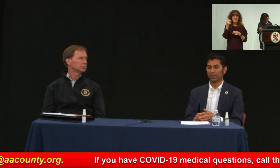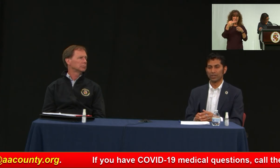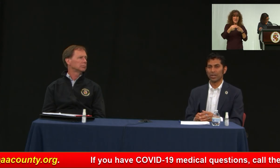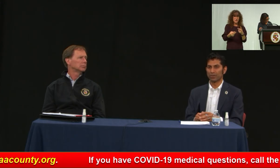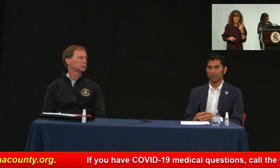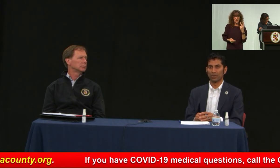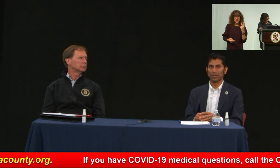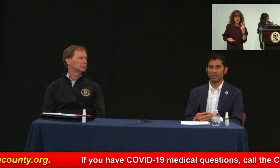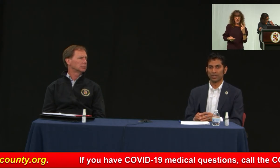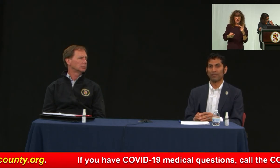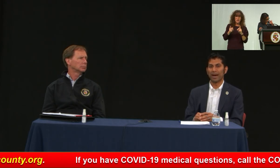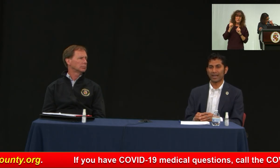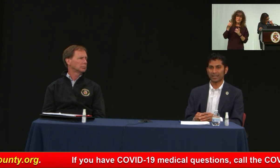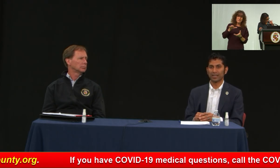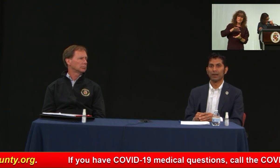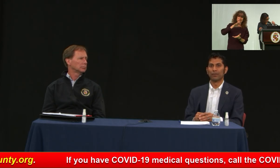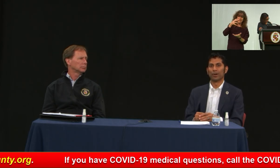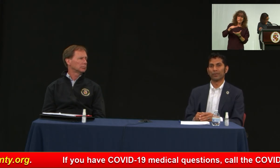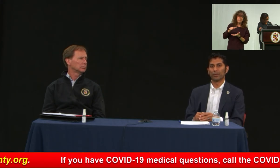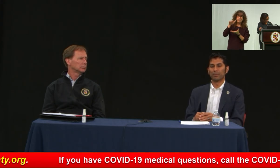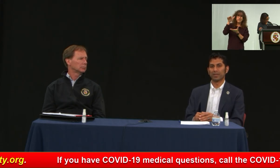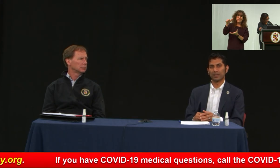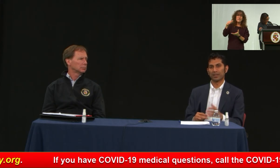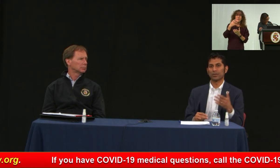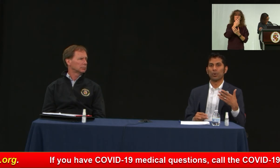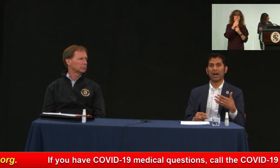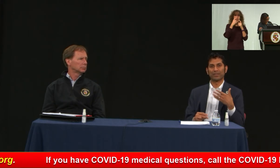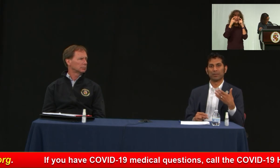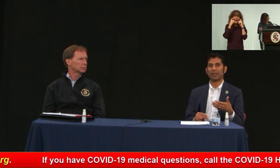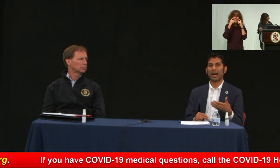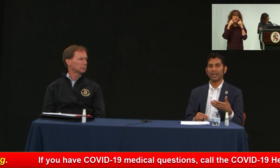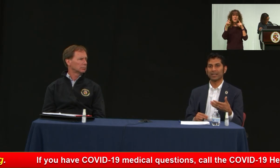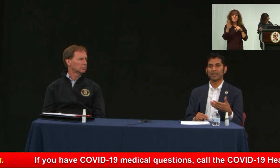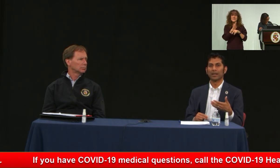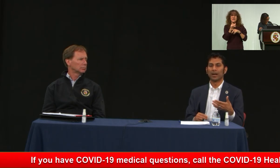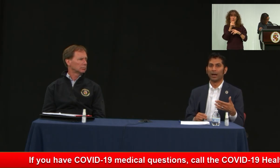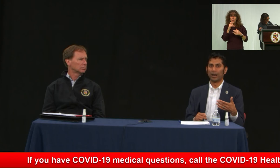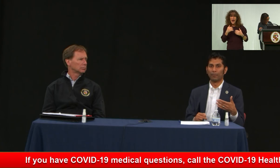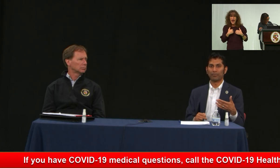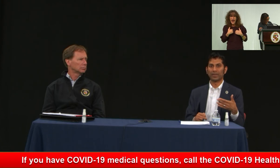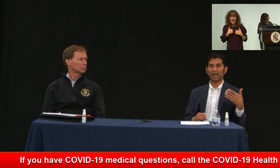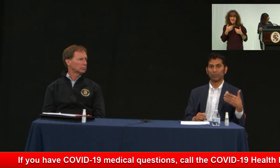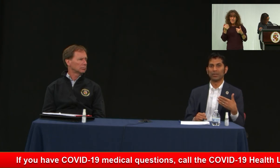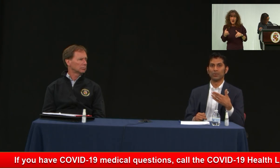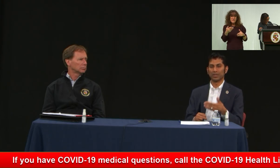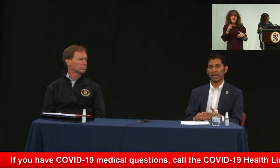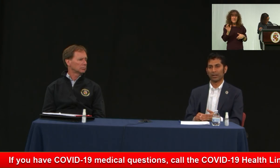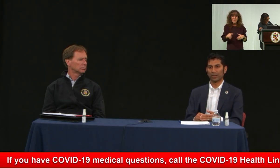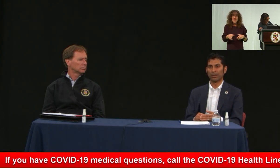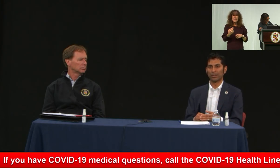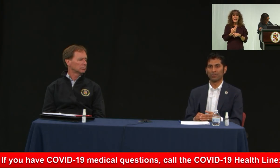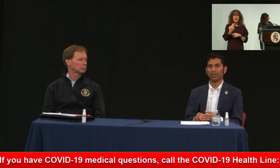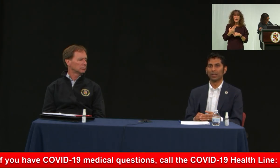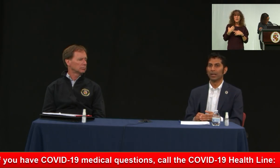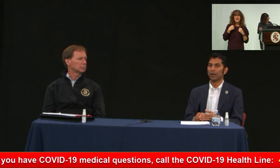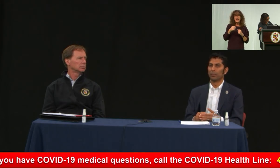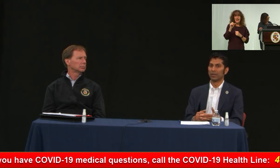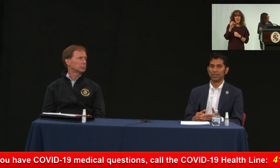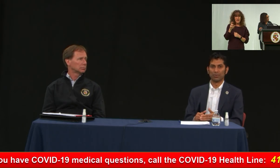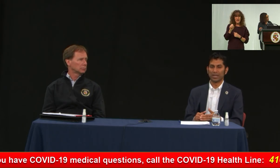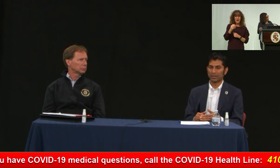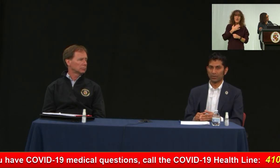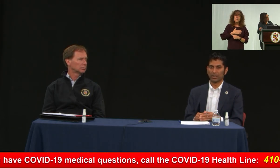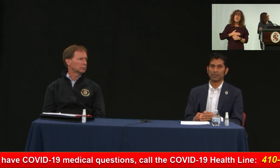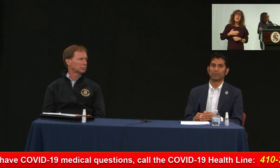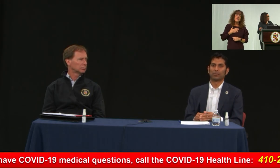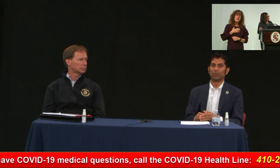who made really generous donations of masks, for all of those businesses who have supplies that could be used in the healthcare industry,